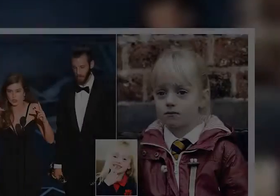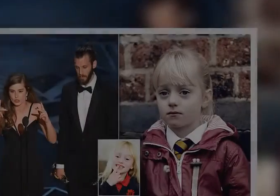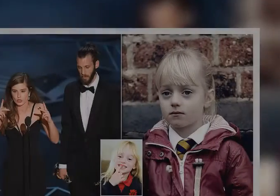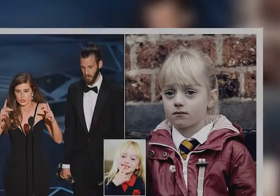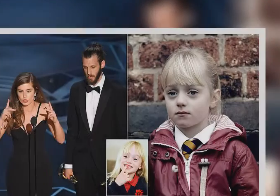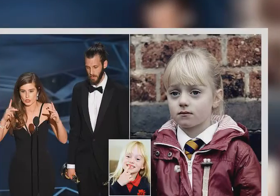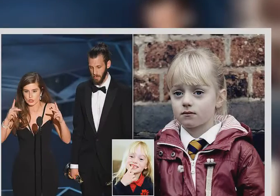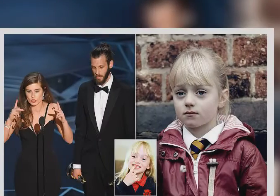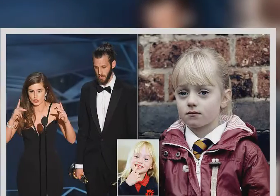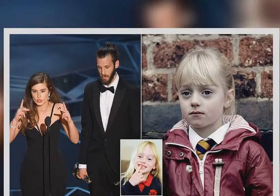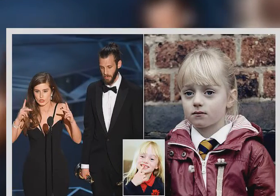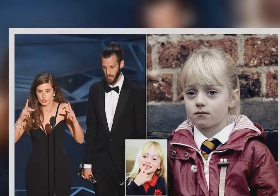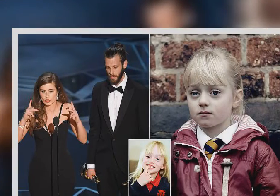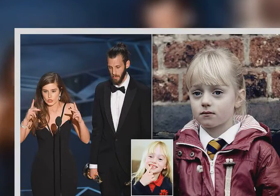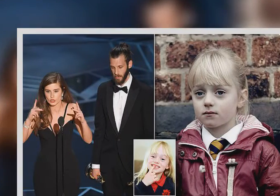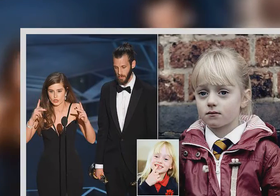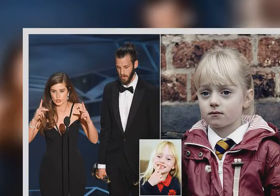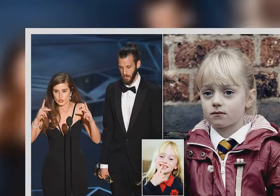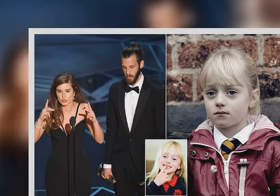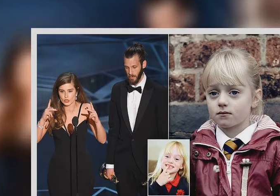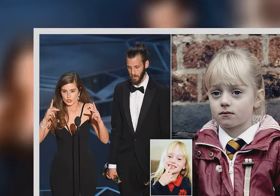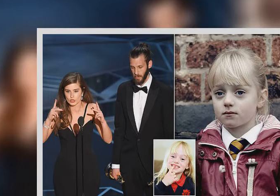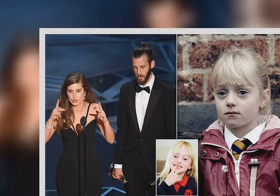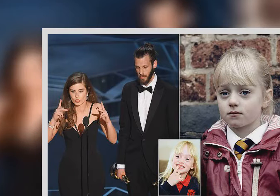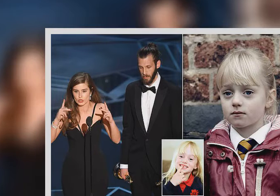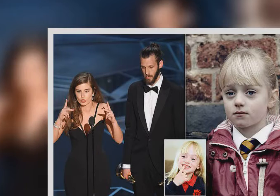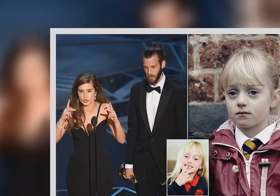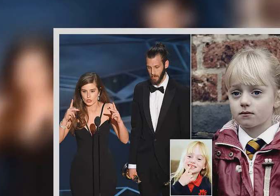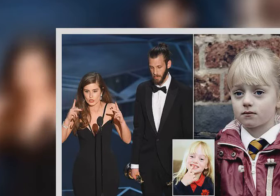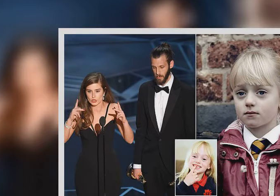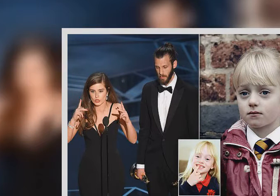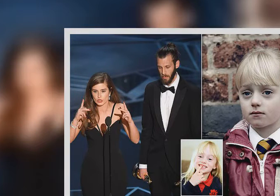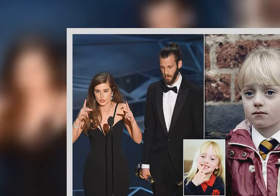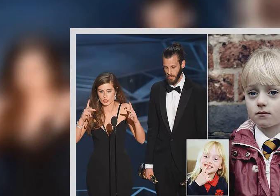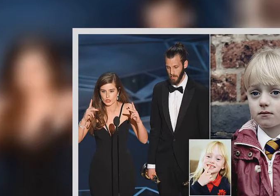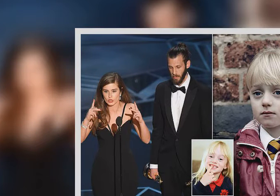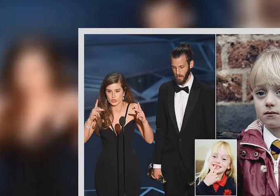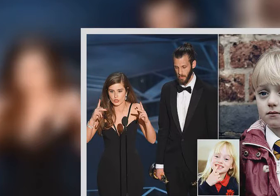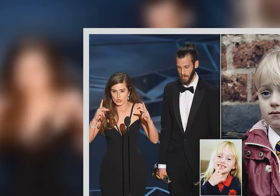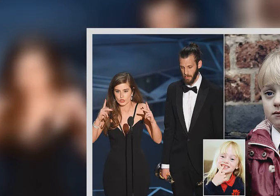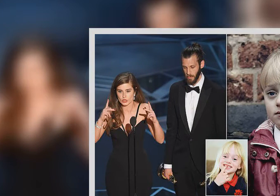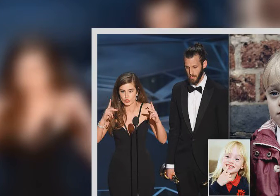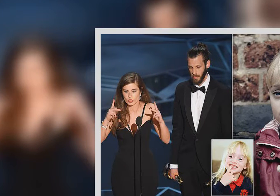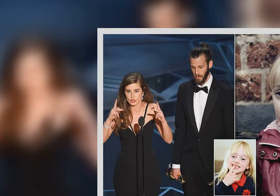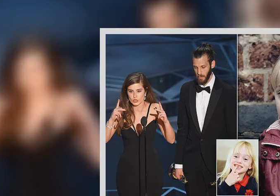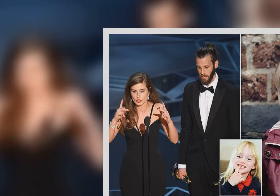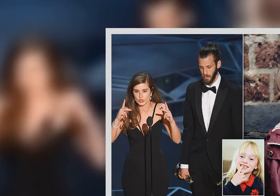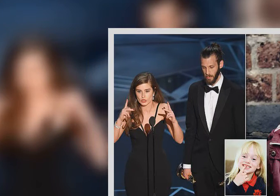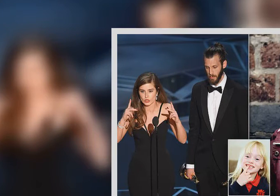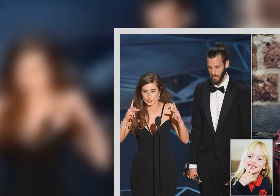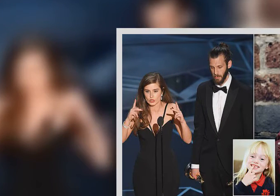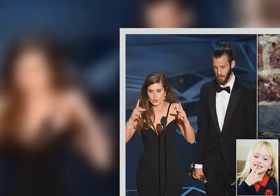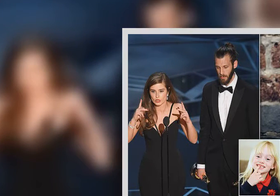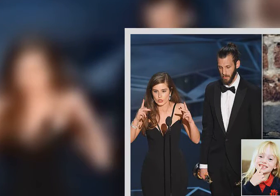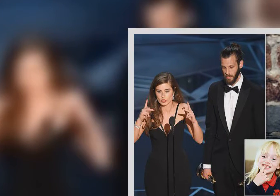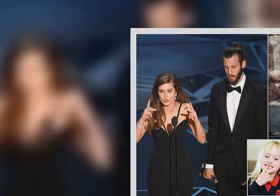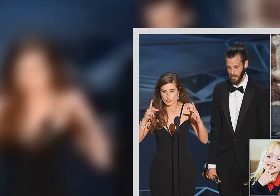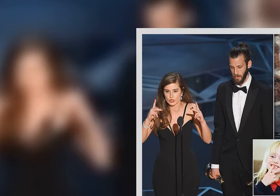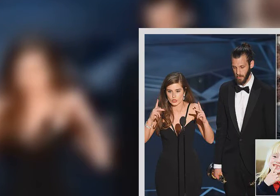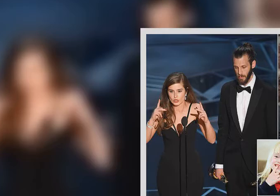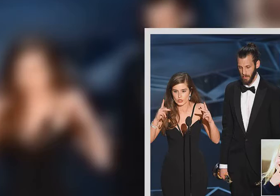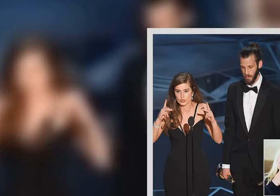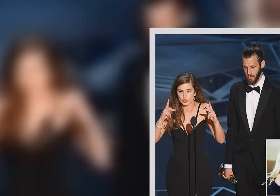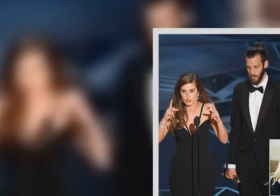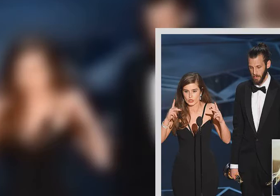But more than that, the silent child shines a light on the challenges and injustices that too many deaf children experience